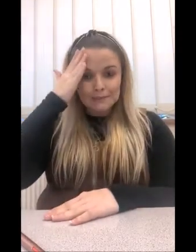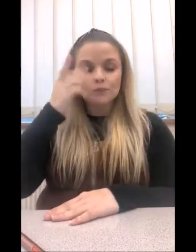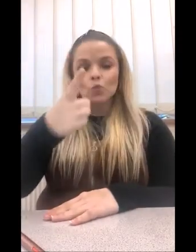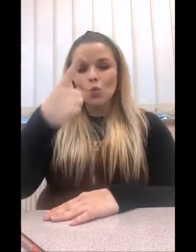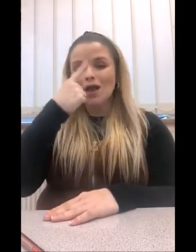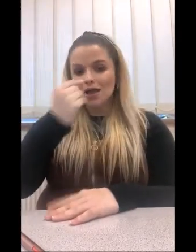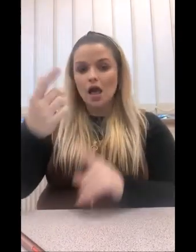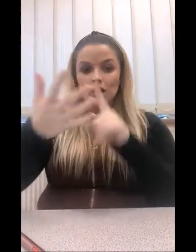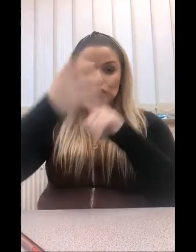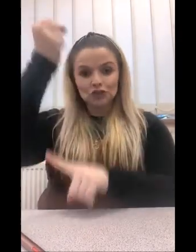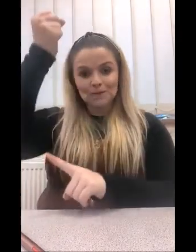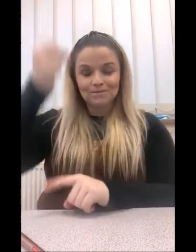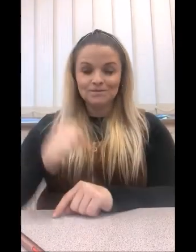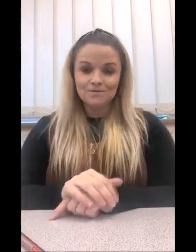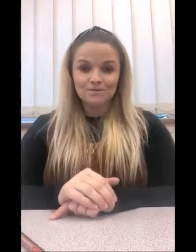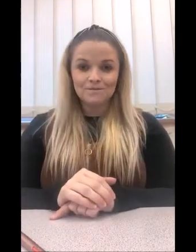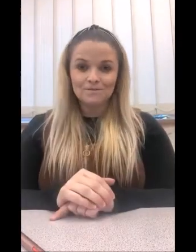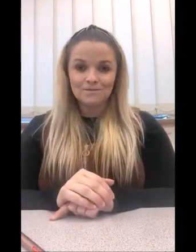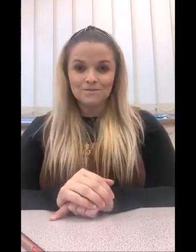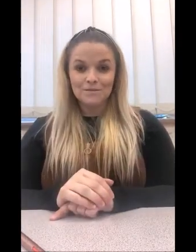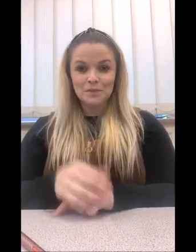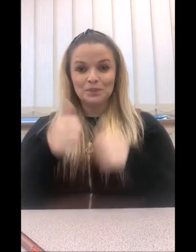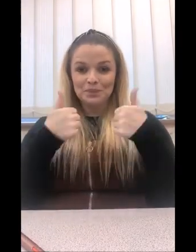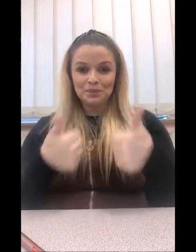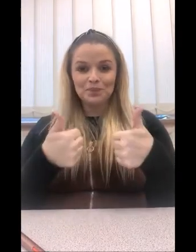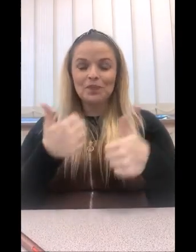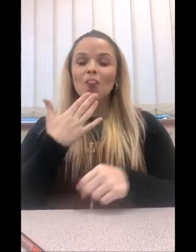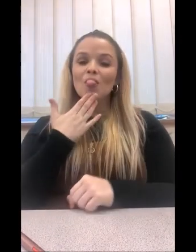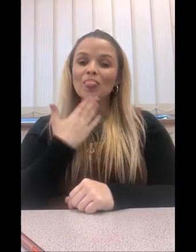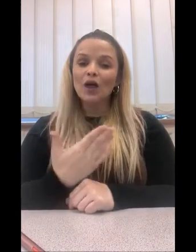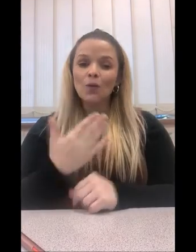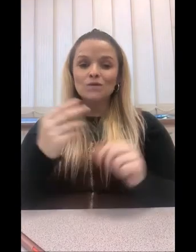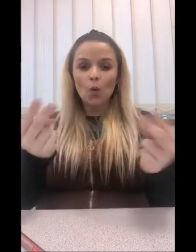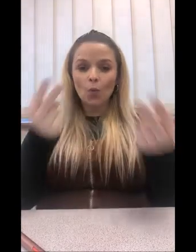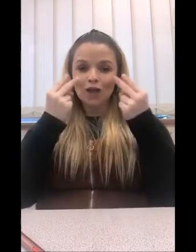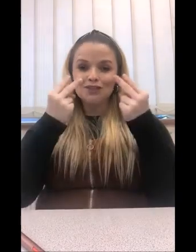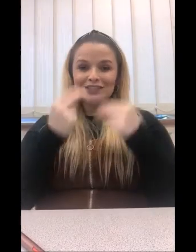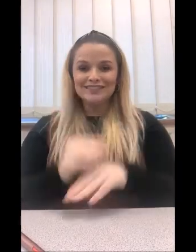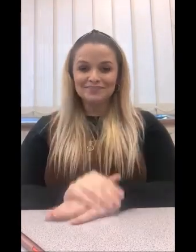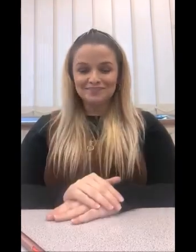wherever you want to go. Your dreams you can achieve. Thank you.